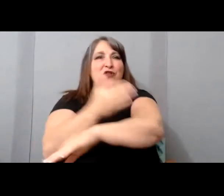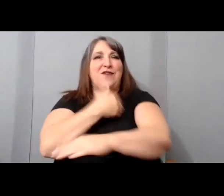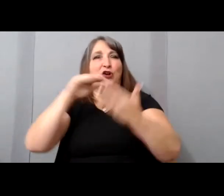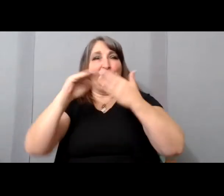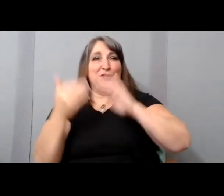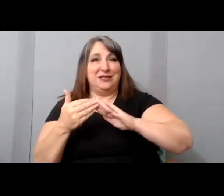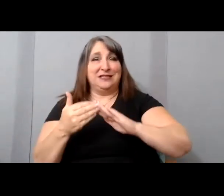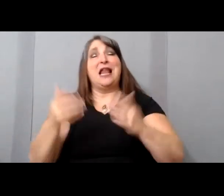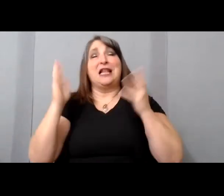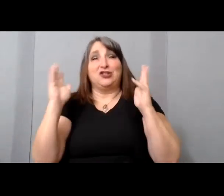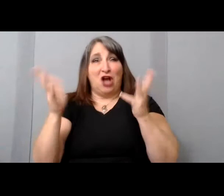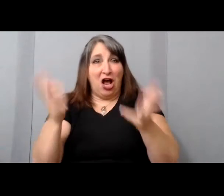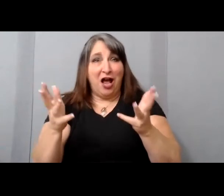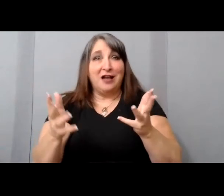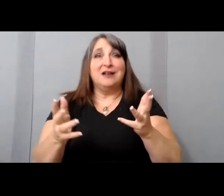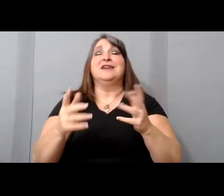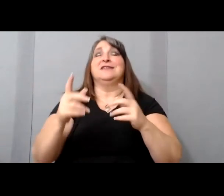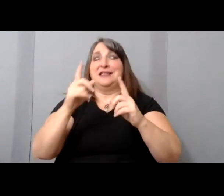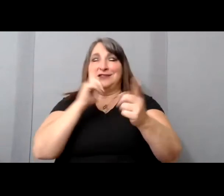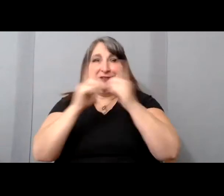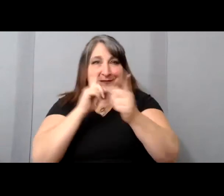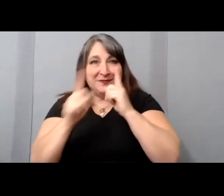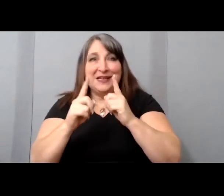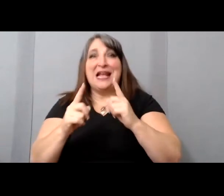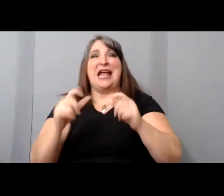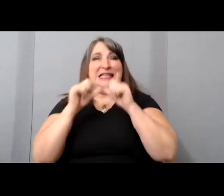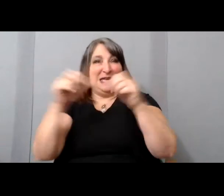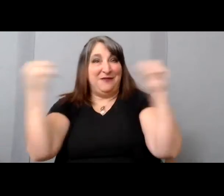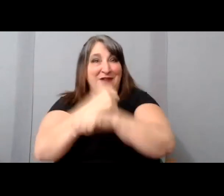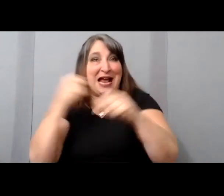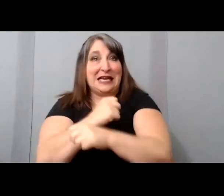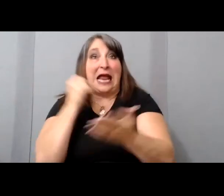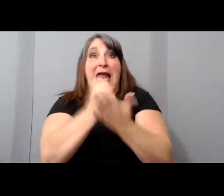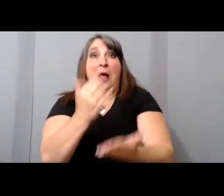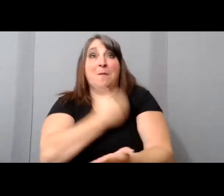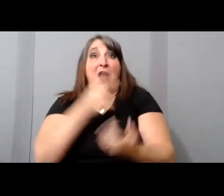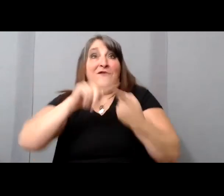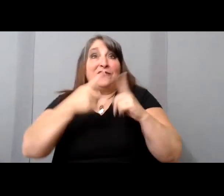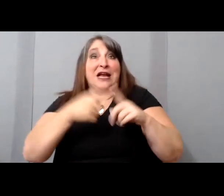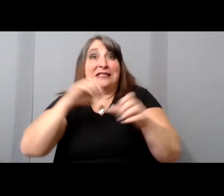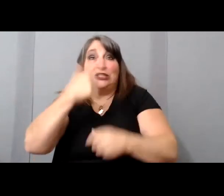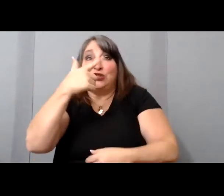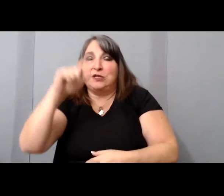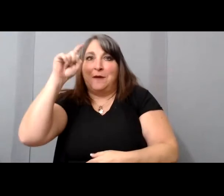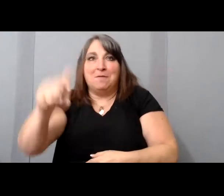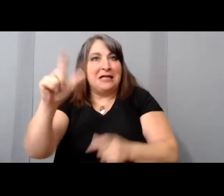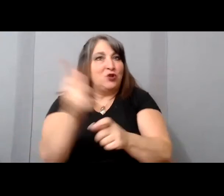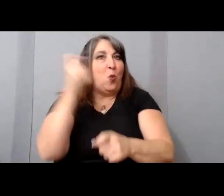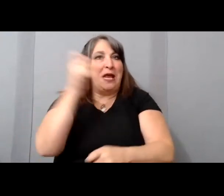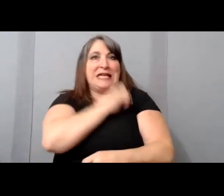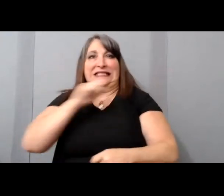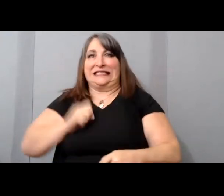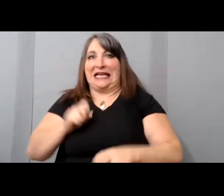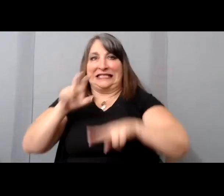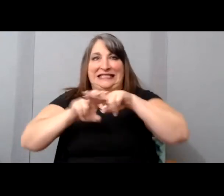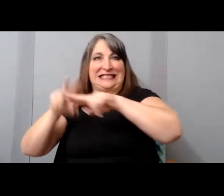stay focused, and let's keep fighting. And let's help out our friends in Georgia and win these Senate seats this winter. I also want to